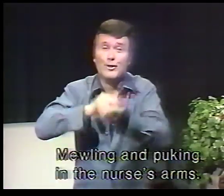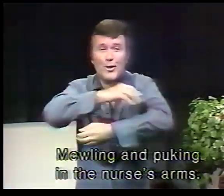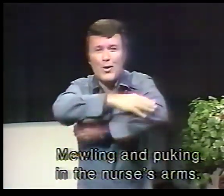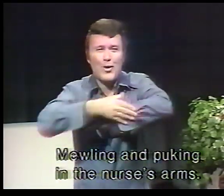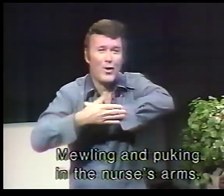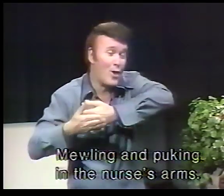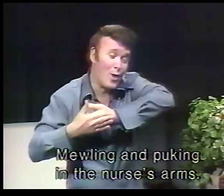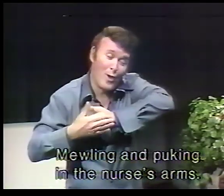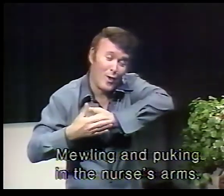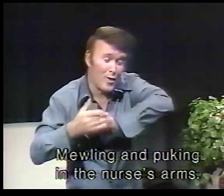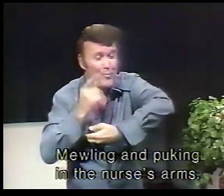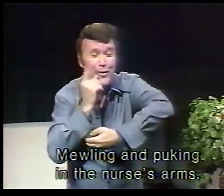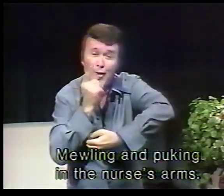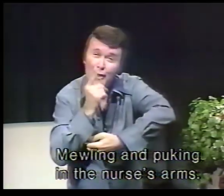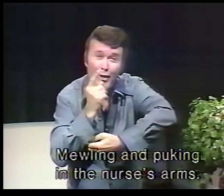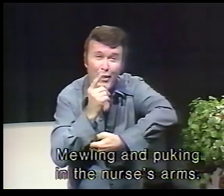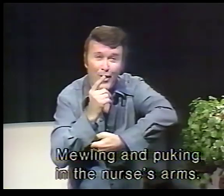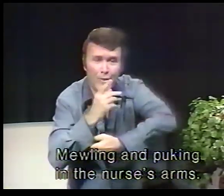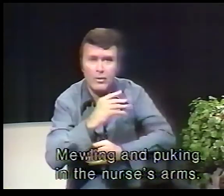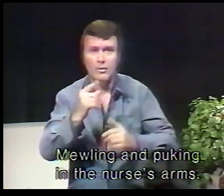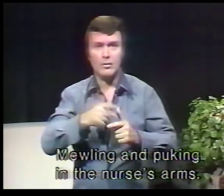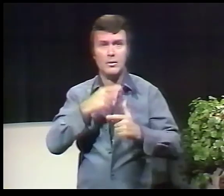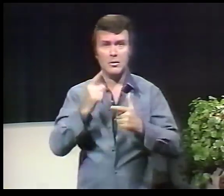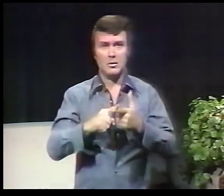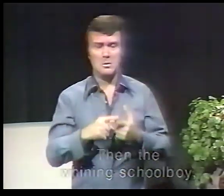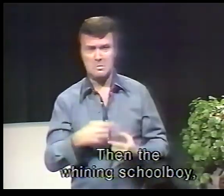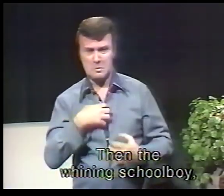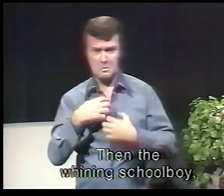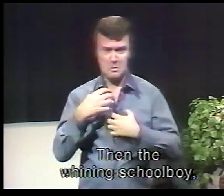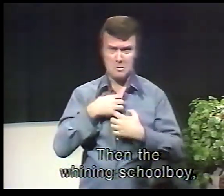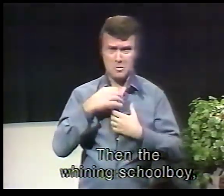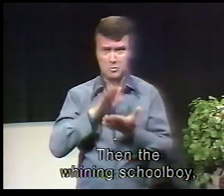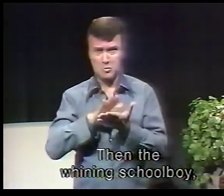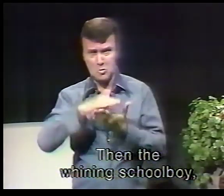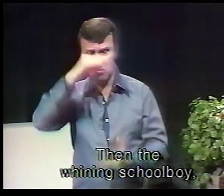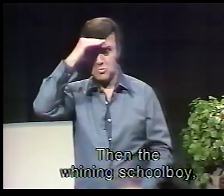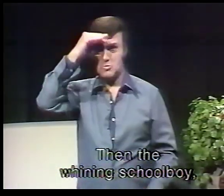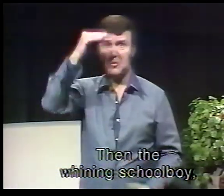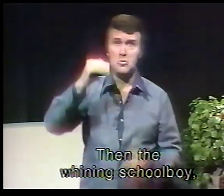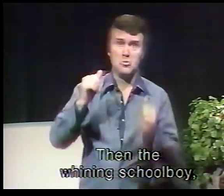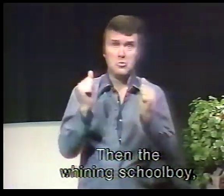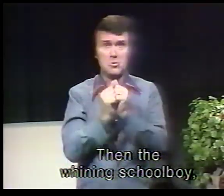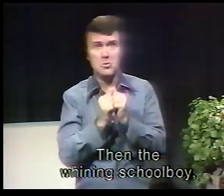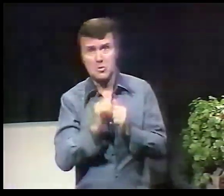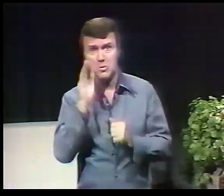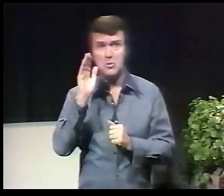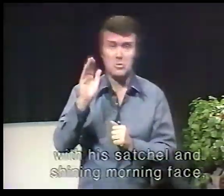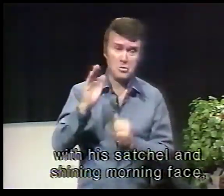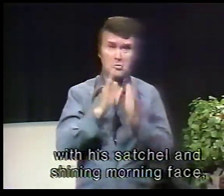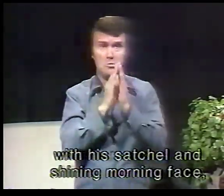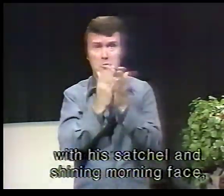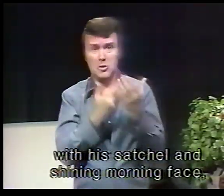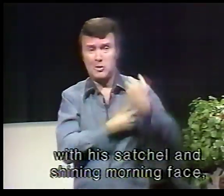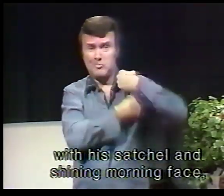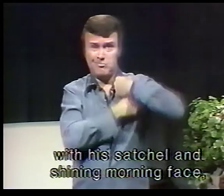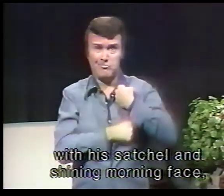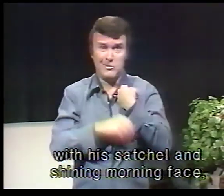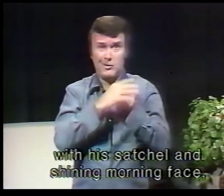mewling and puking in the nurse's arms. Then the whining schoolboy, with his satchel and